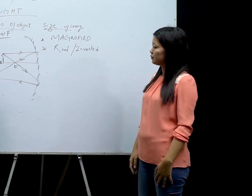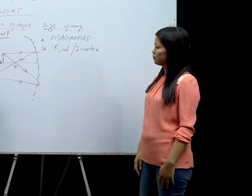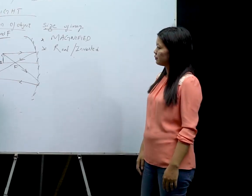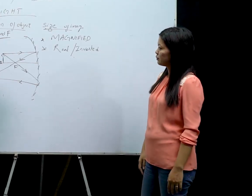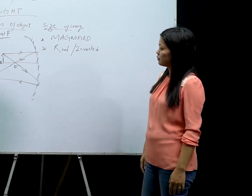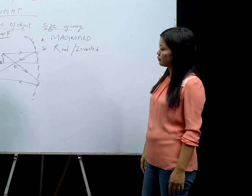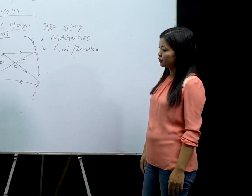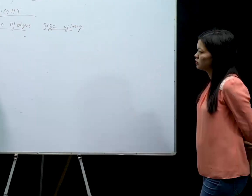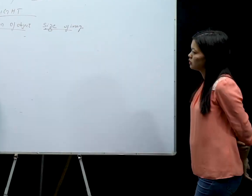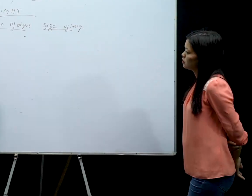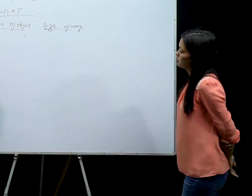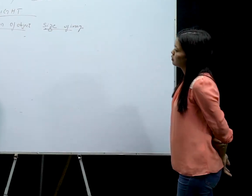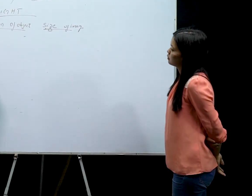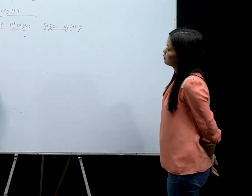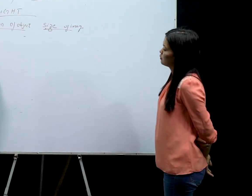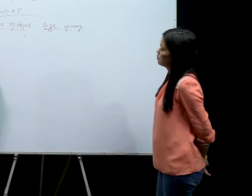one.